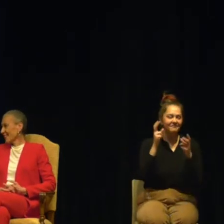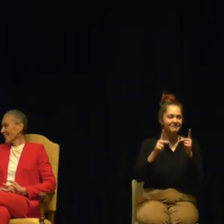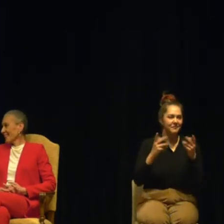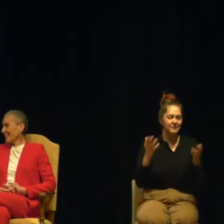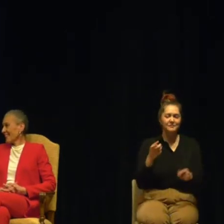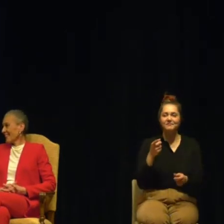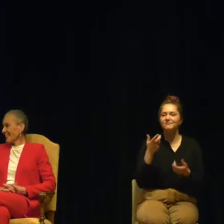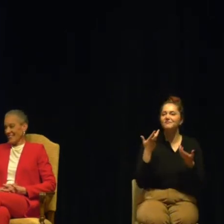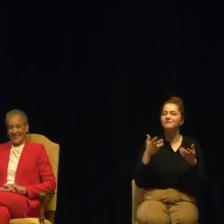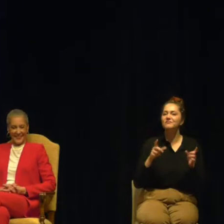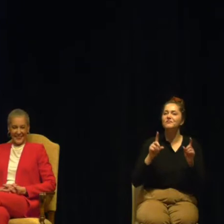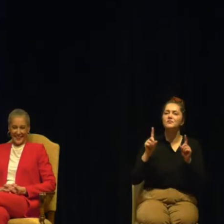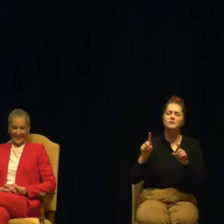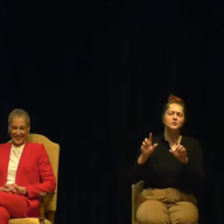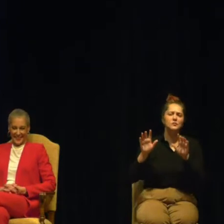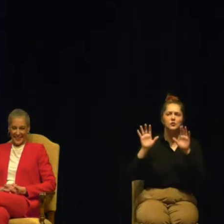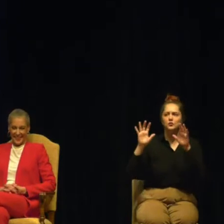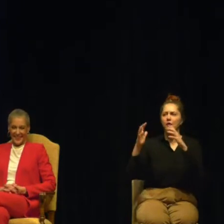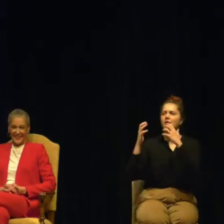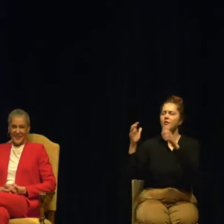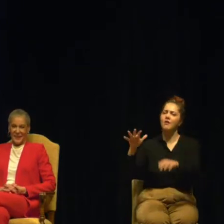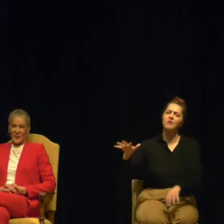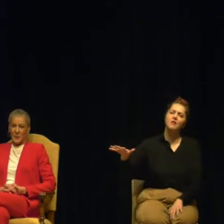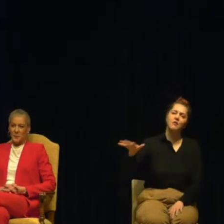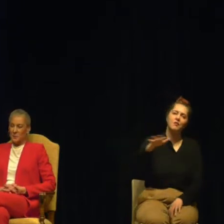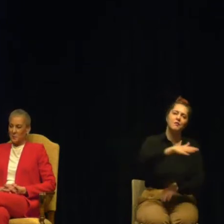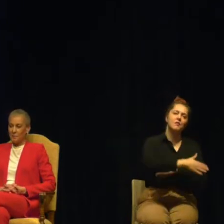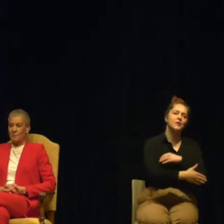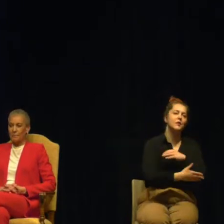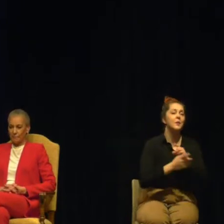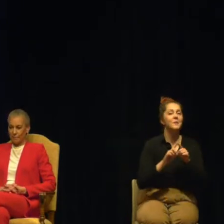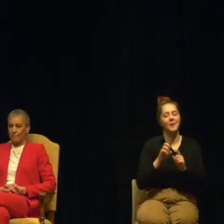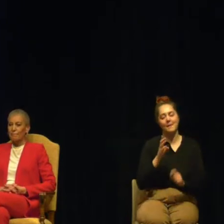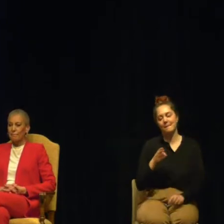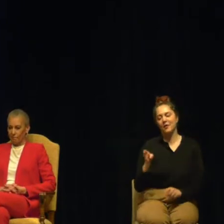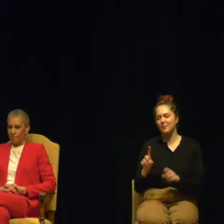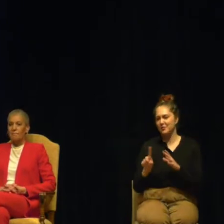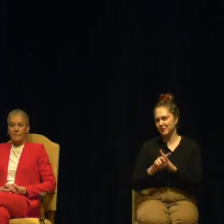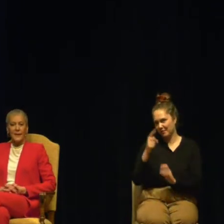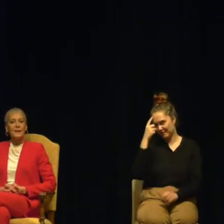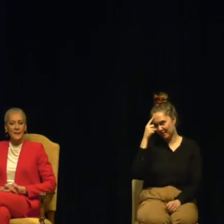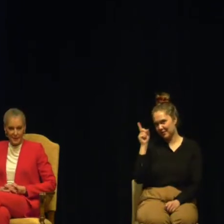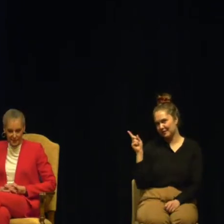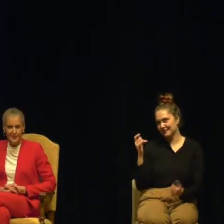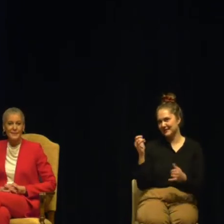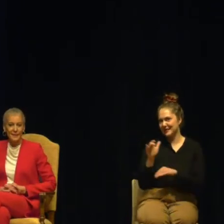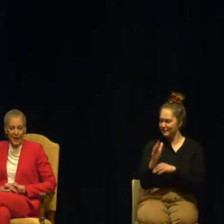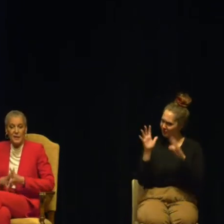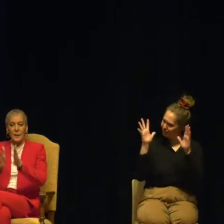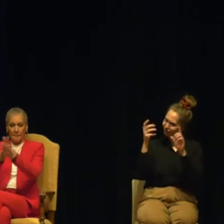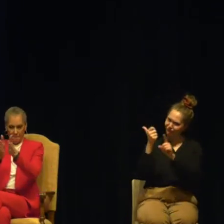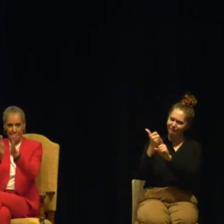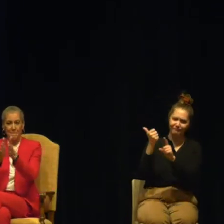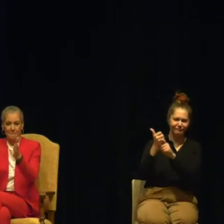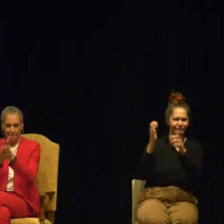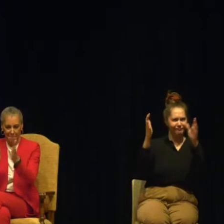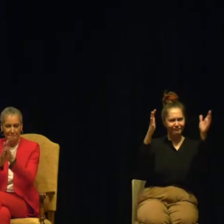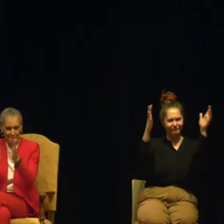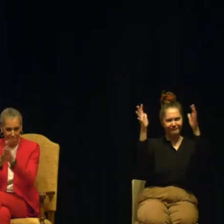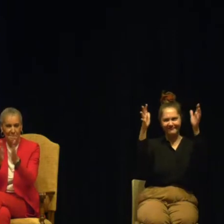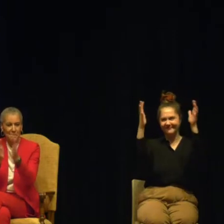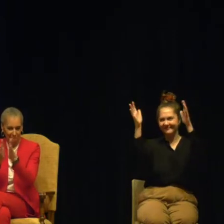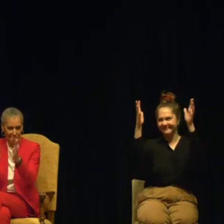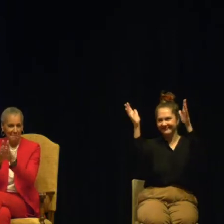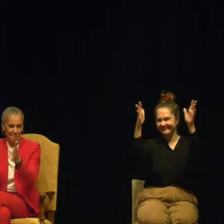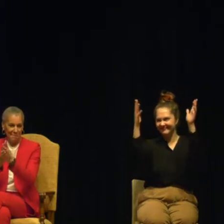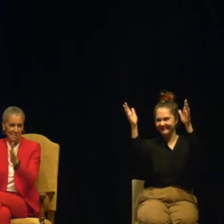been, you know, having great crowds all across the country, but Baltimore showed up for her tonight. So give yourselves another round of applause.